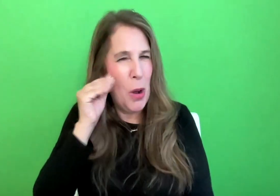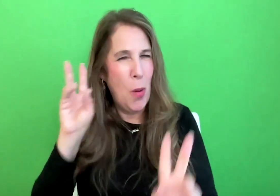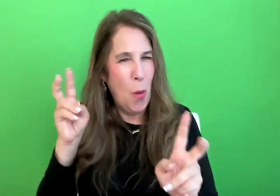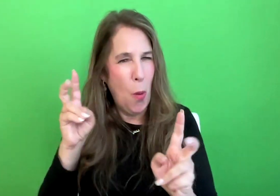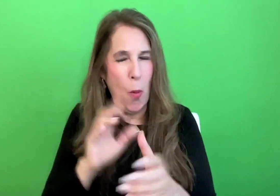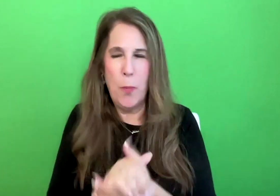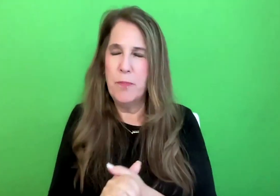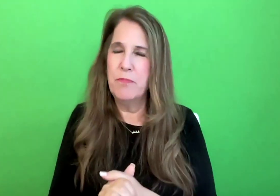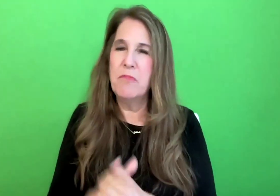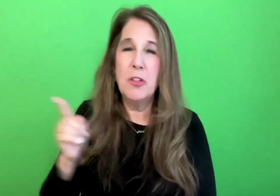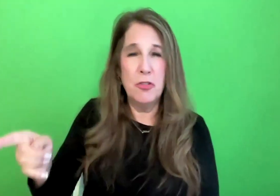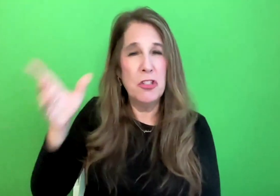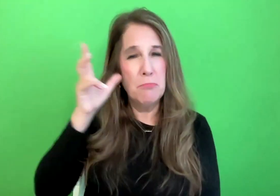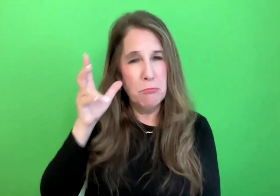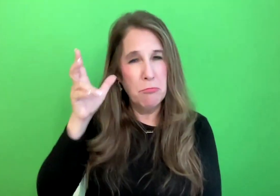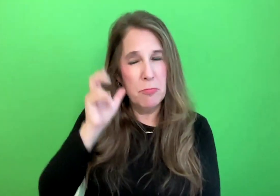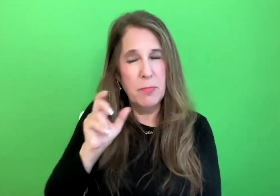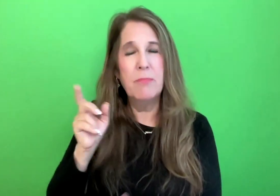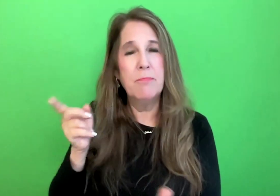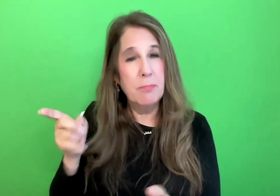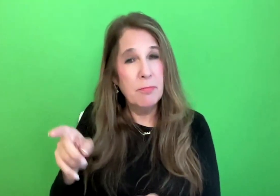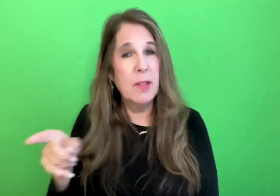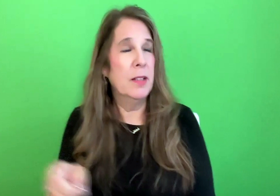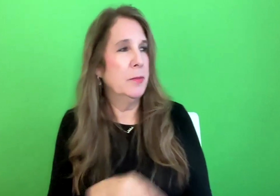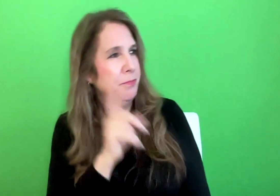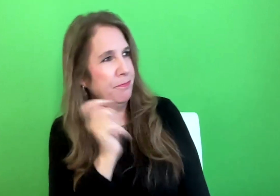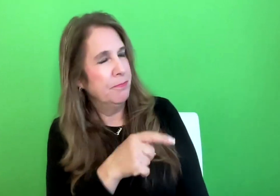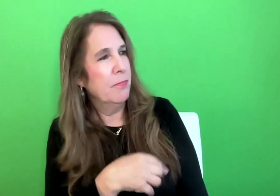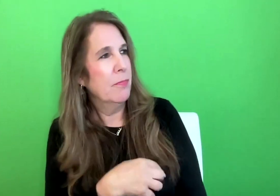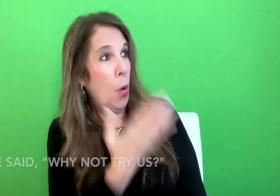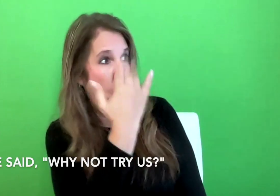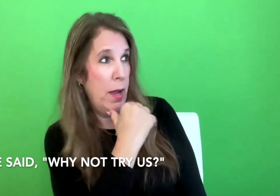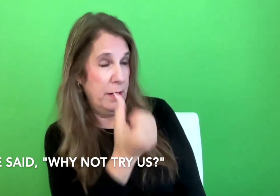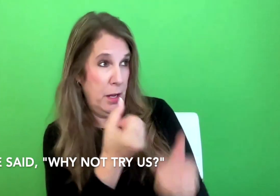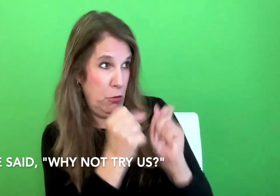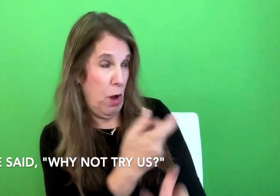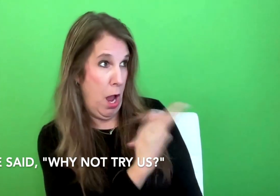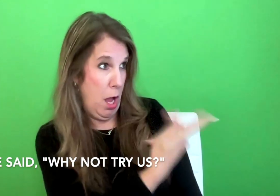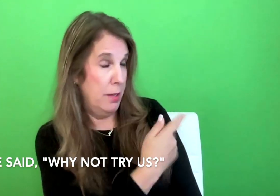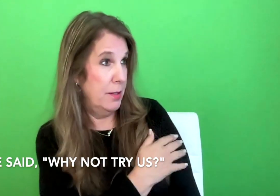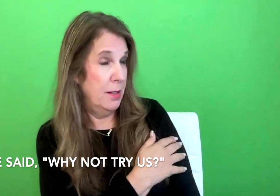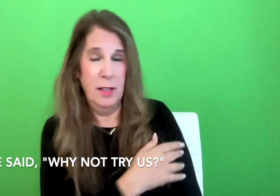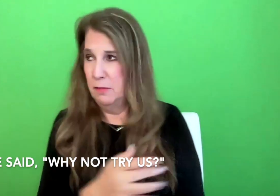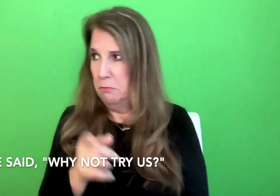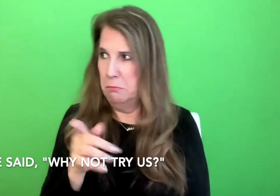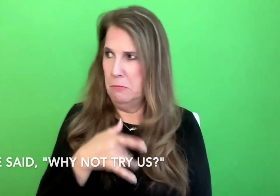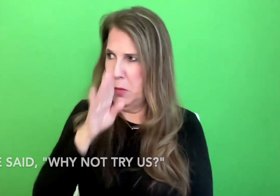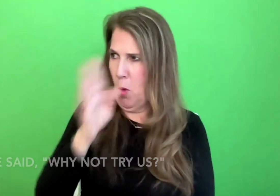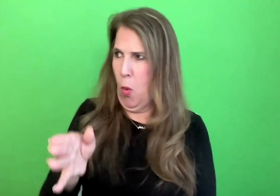After listening to my monologue, the Rebbitzin asked, "Why not try us?" I felt bold and direct. I